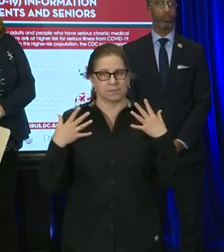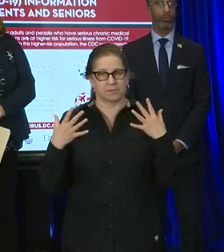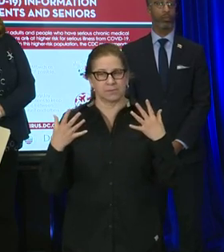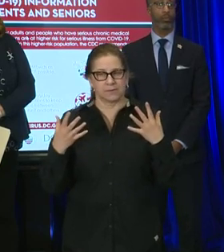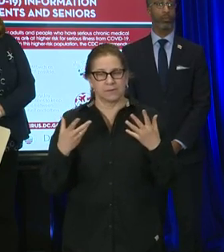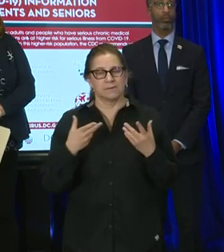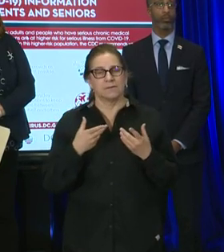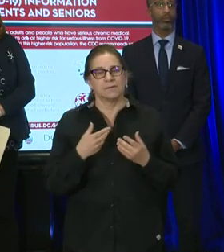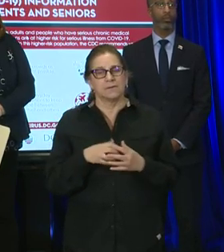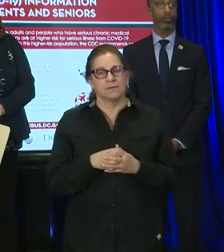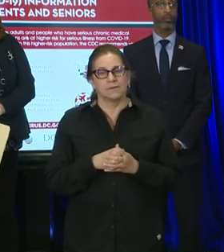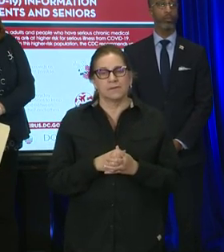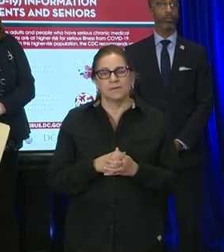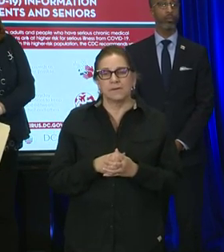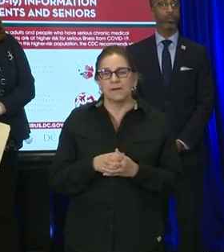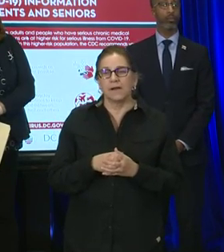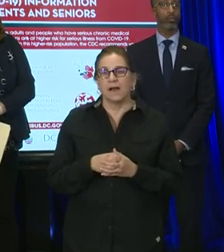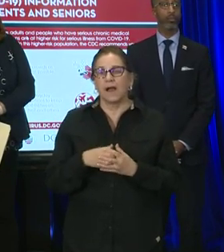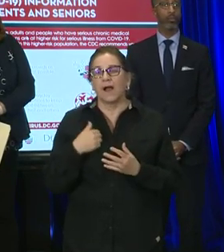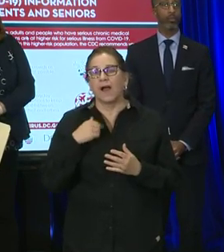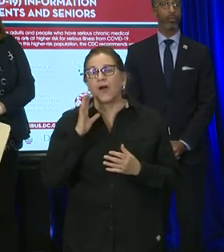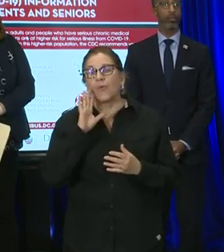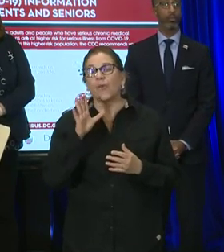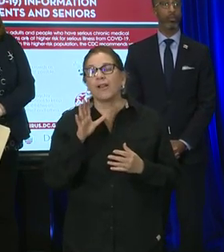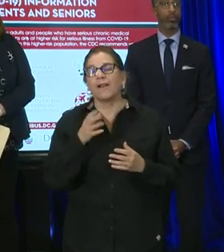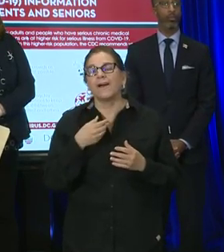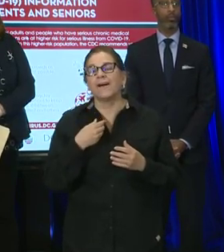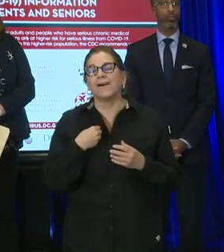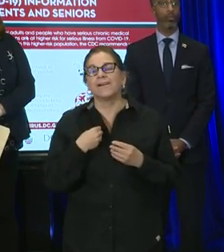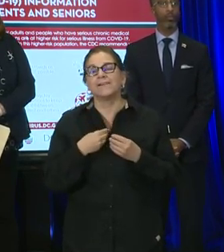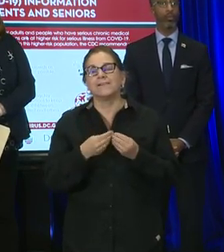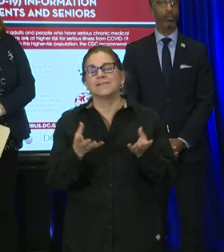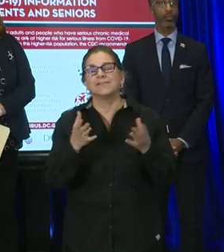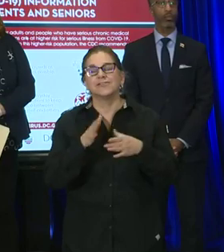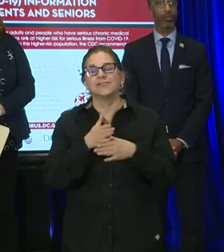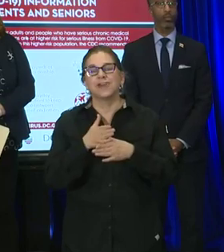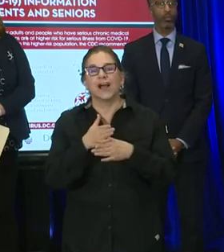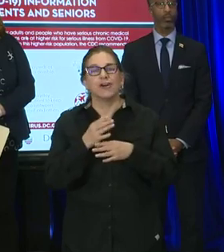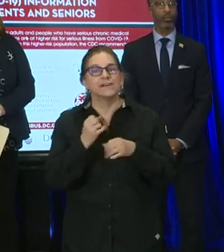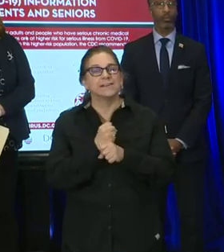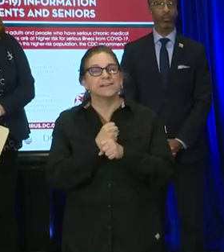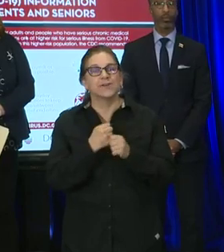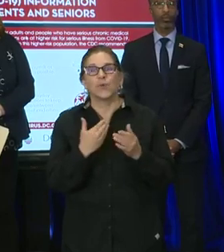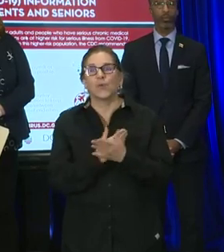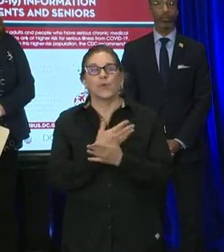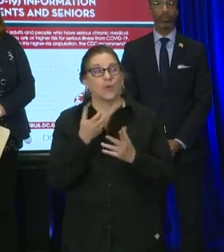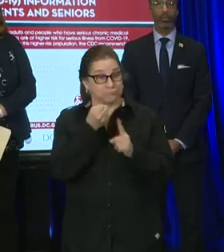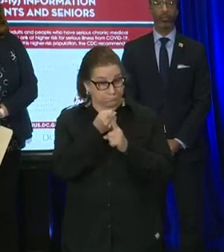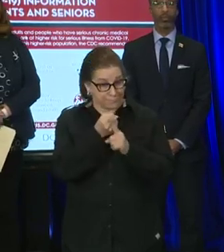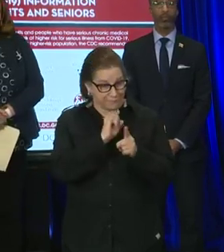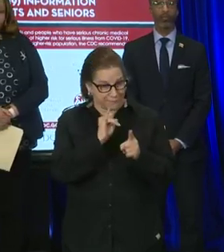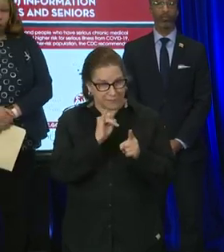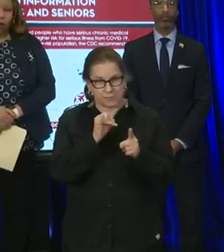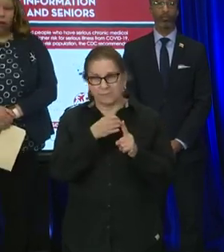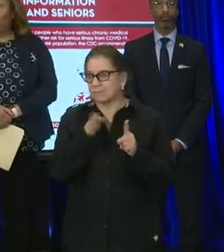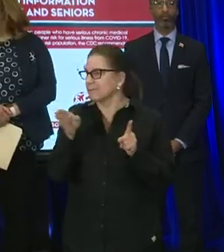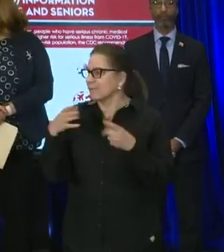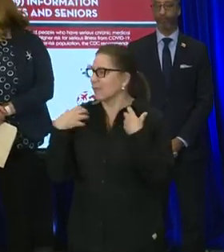So we look forward to sharing that information with you as well. Okay, thank you very much, everybody.